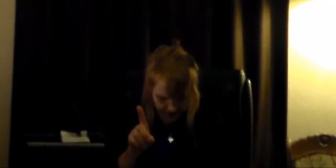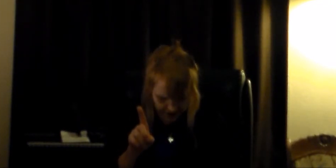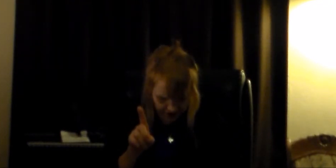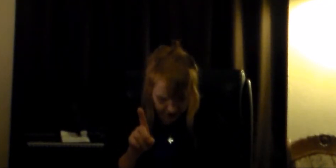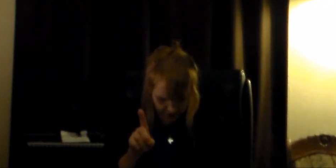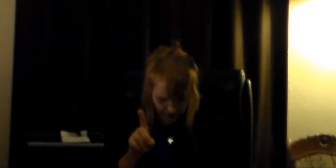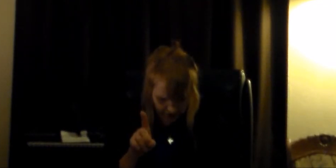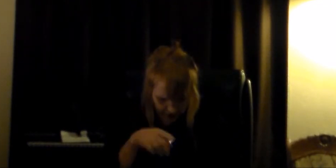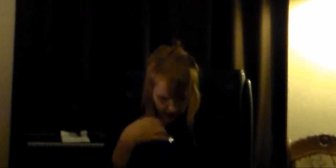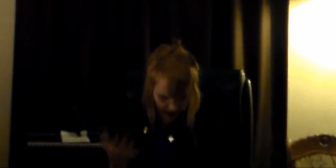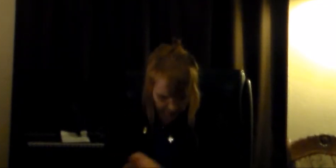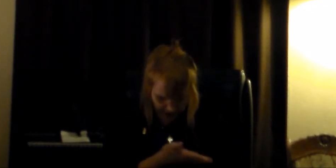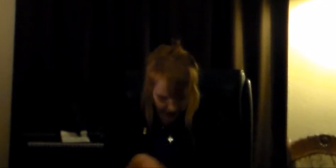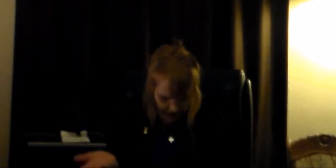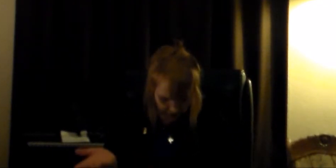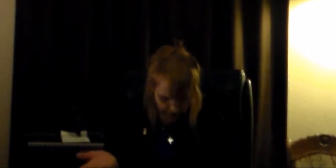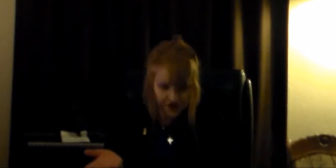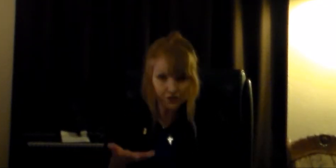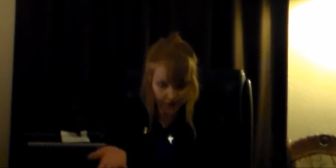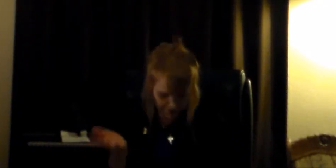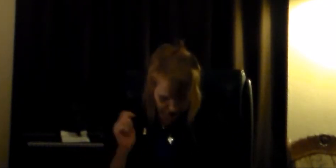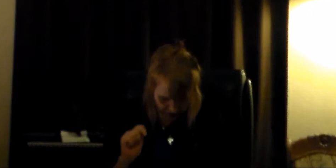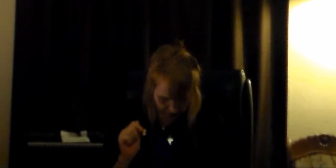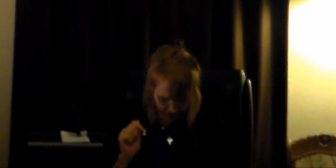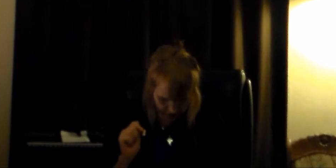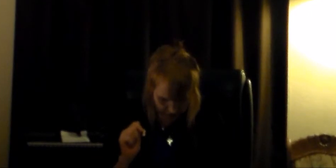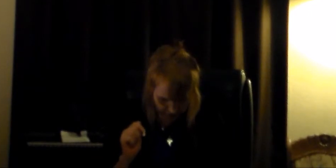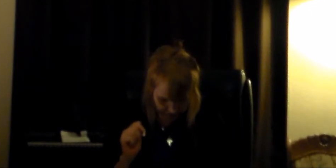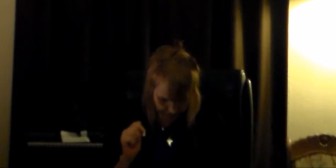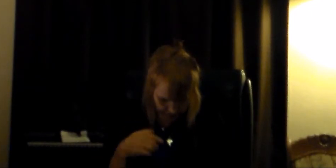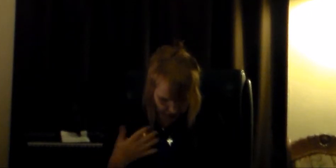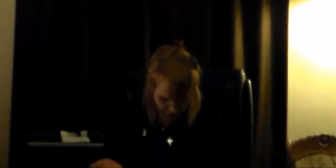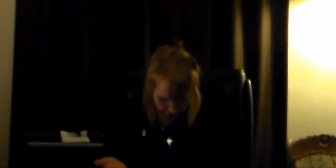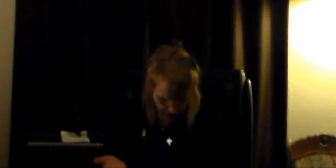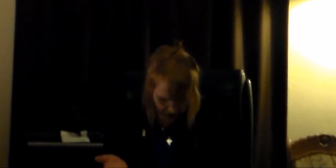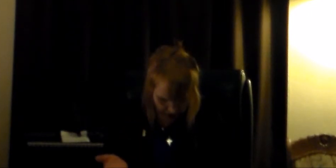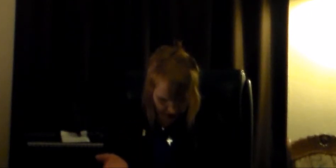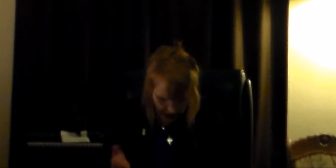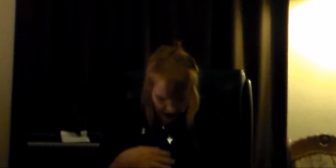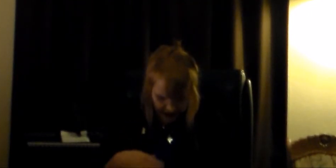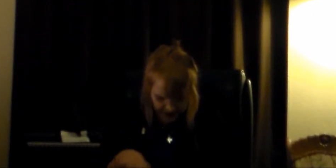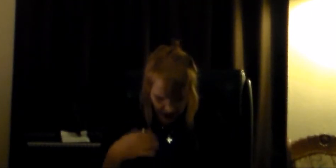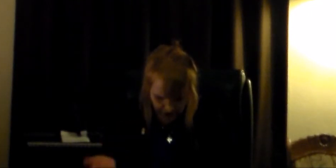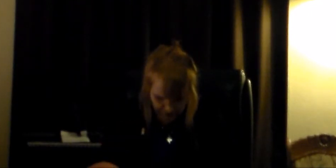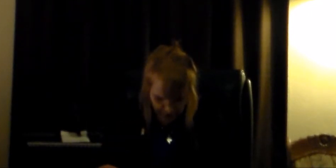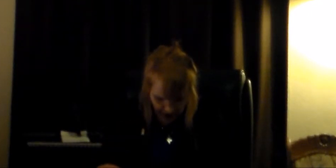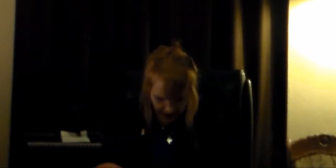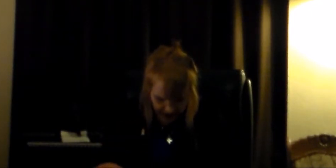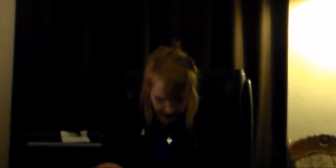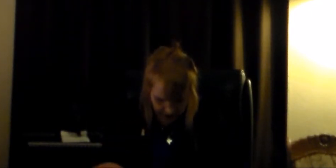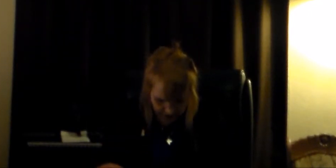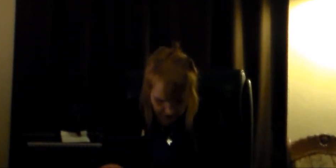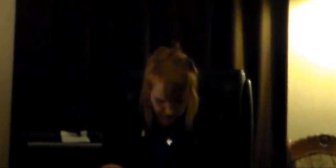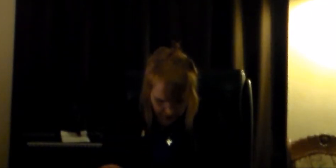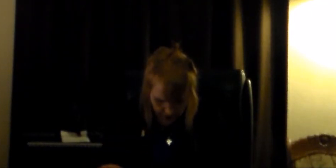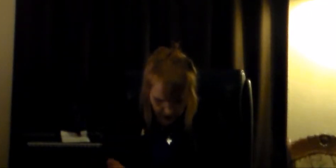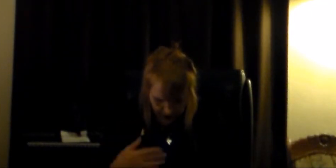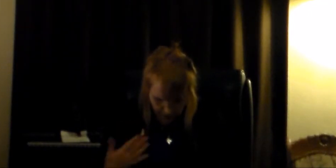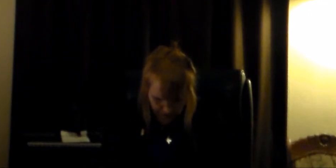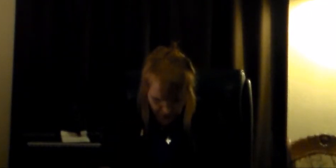Christ? Amen. Which is grape juice. It's communion. Is not the bread that we